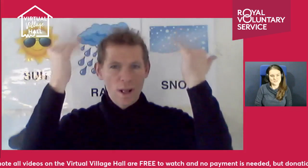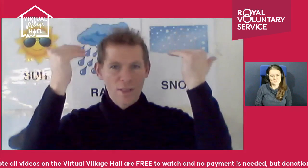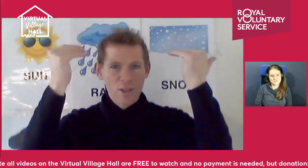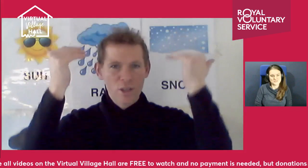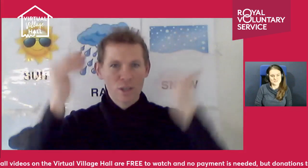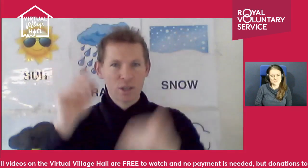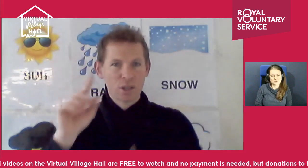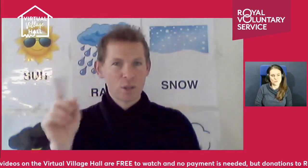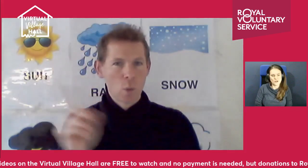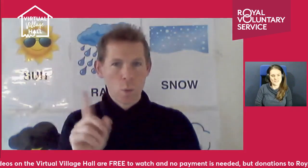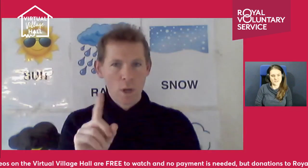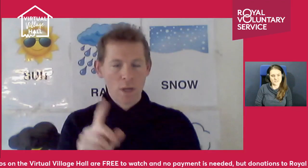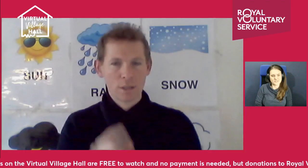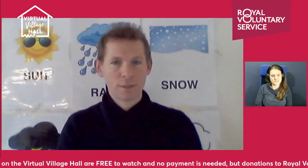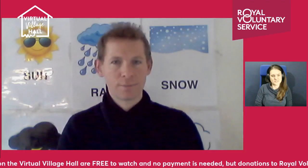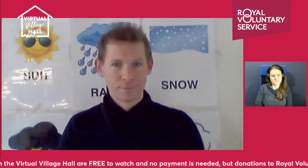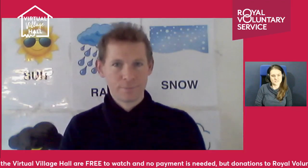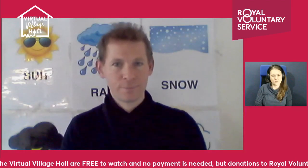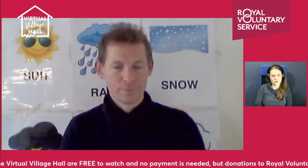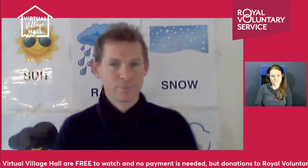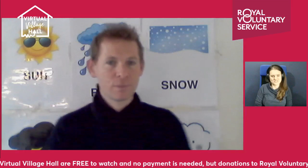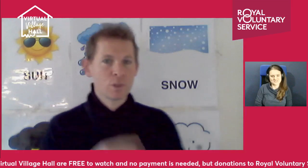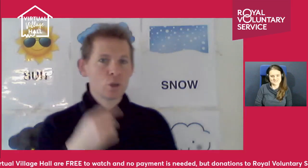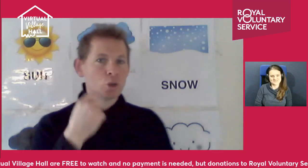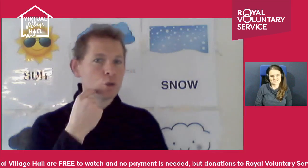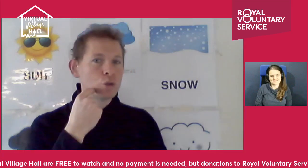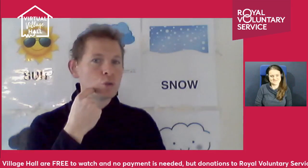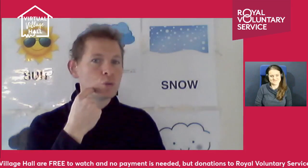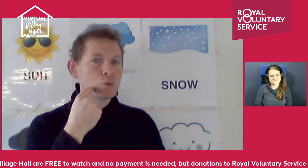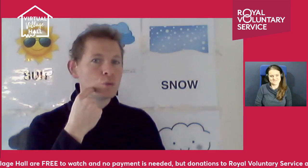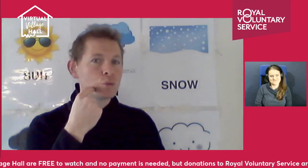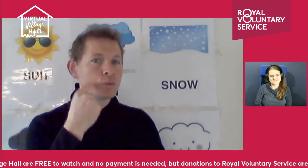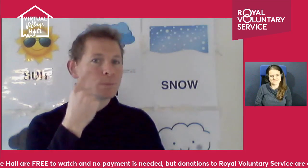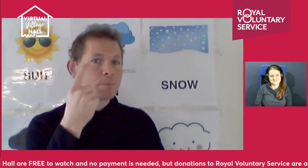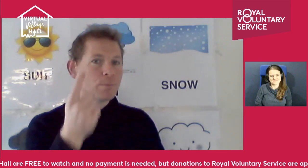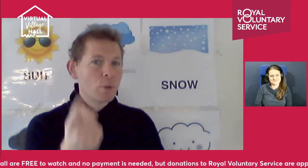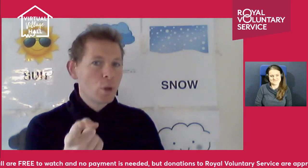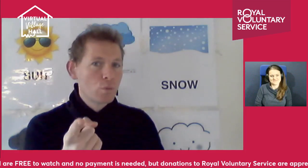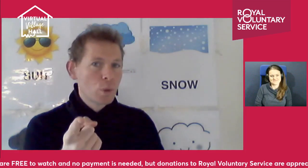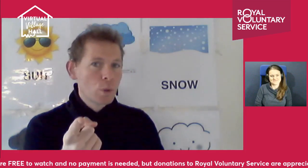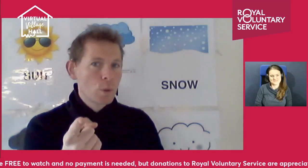afternoon, weather, what?